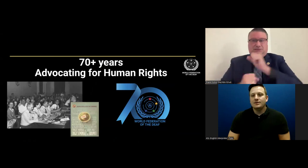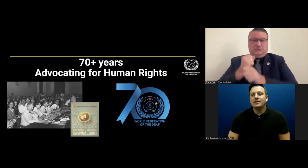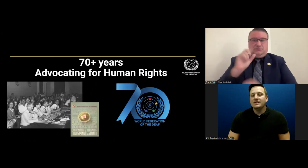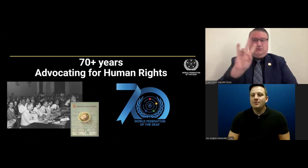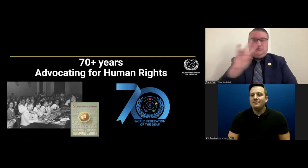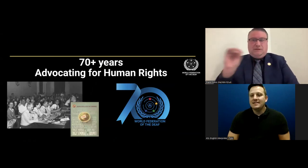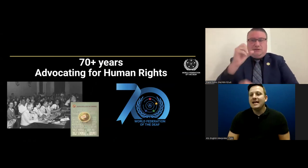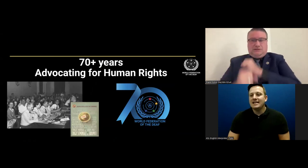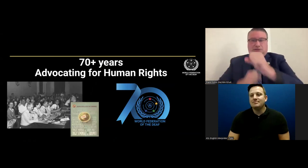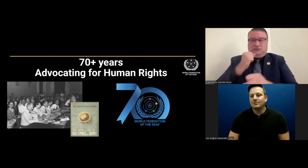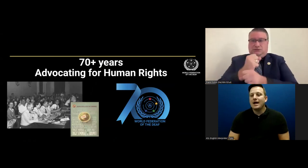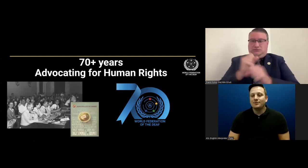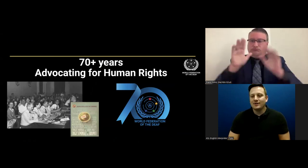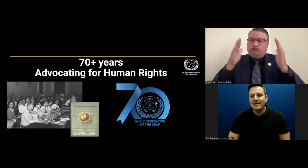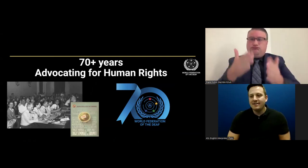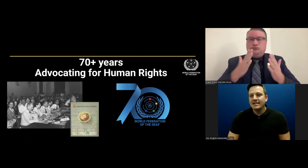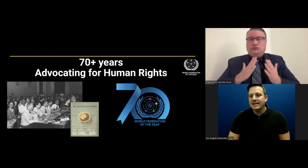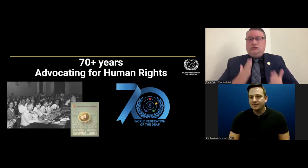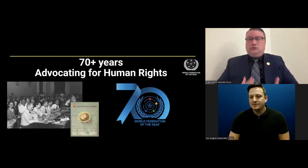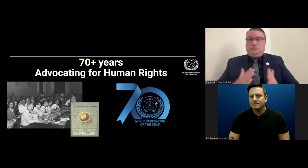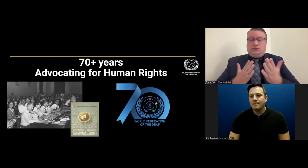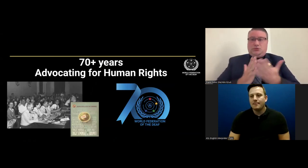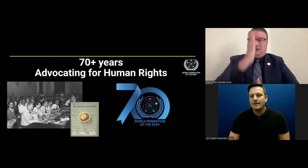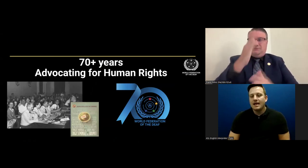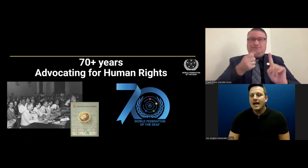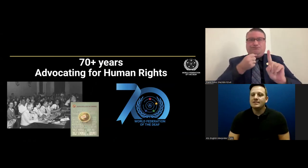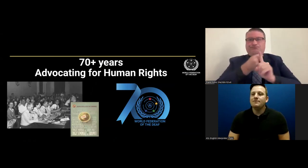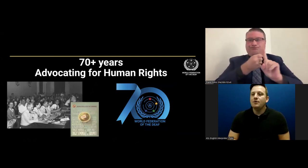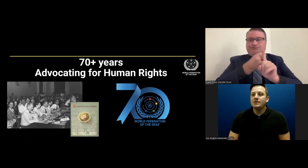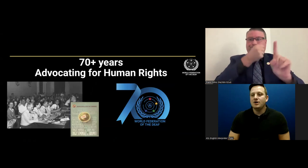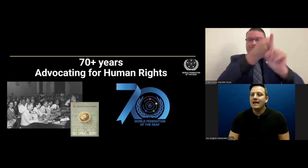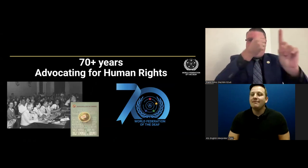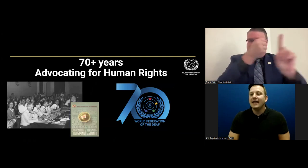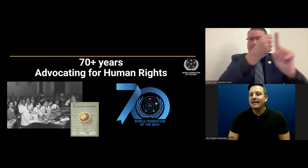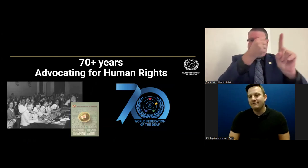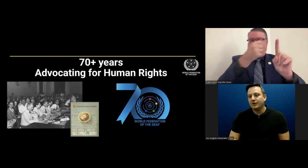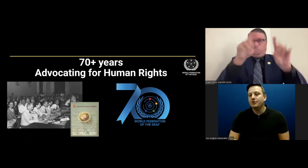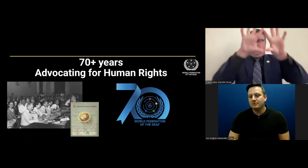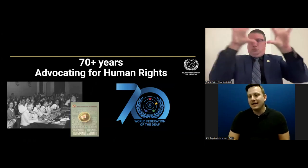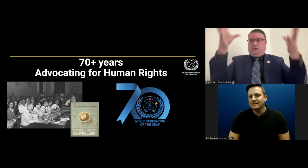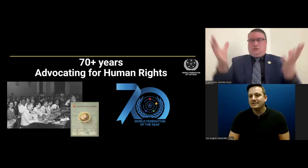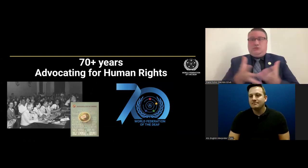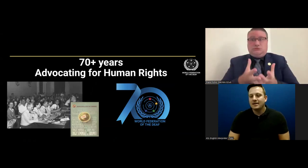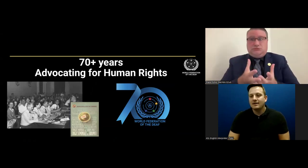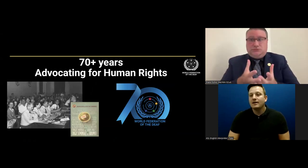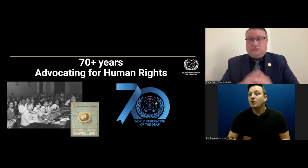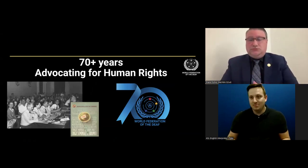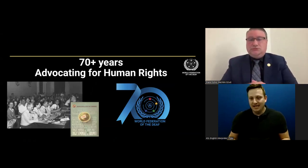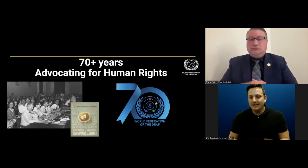So WFD has been around for 70 years and has been focused on advocating for human rights globally, I